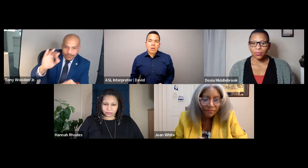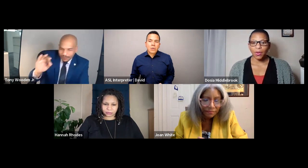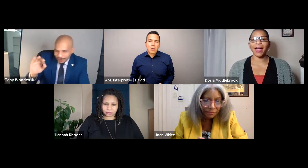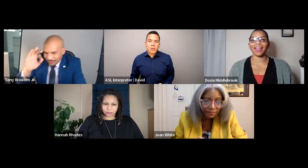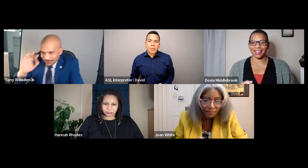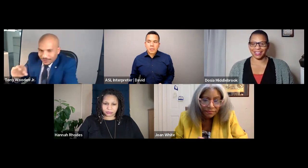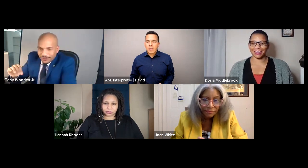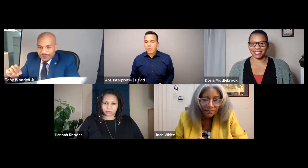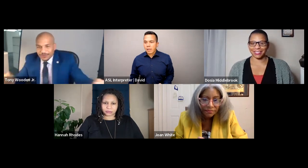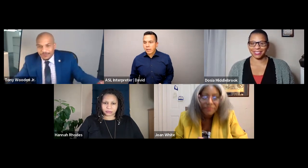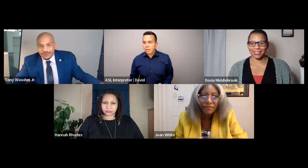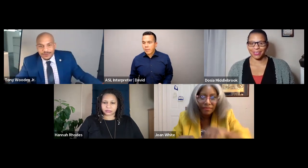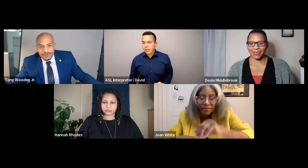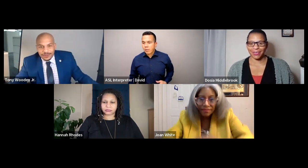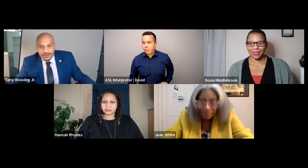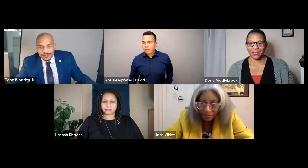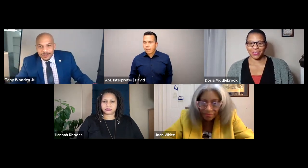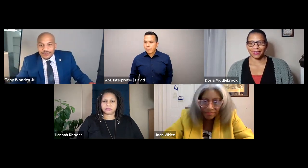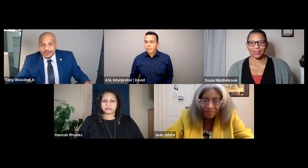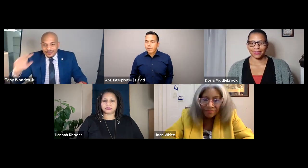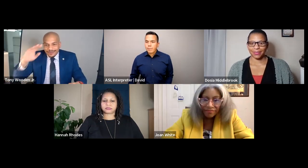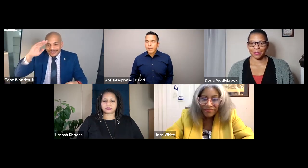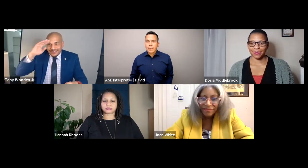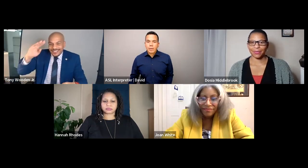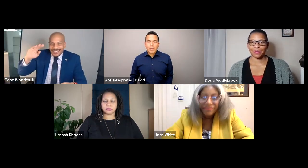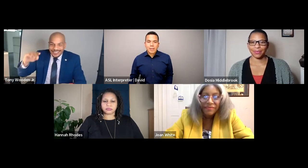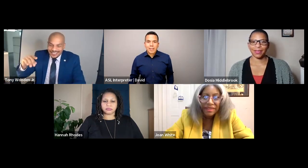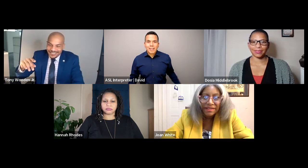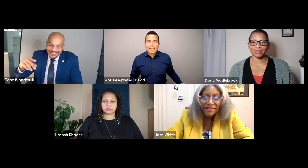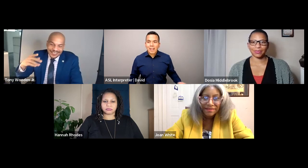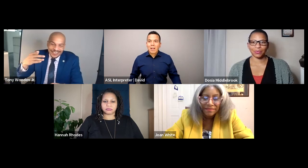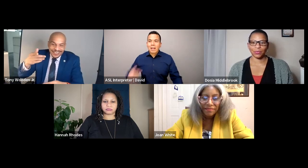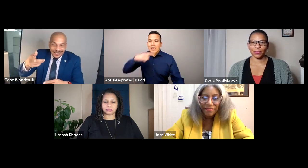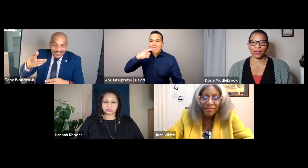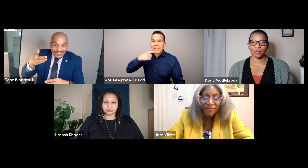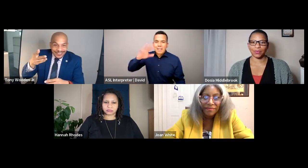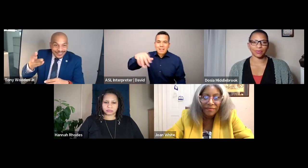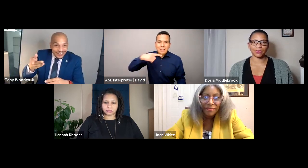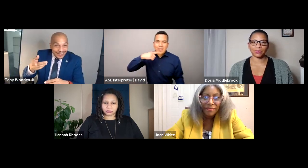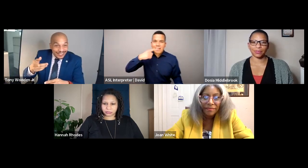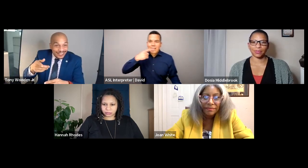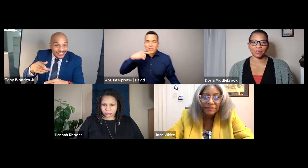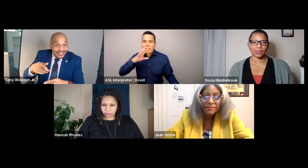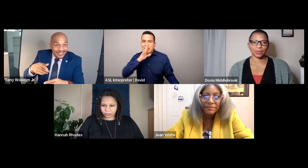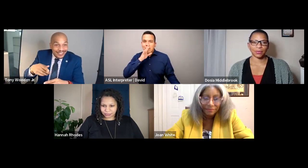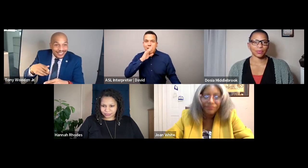Arthur, are you able? Yeah, okay, great. Thank you. Hi. Go back. Hi. Put your video on.